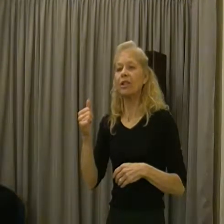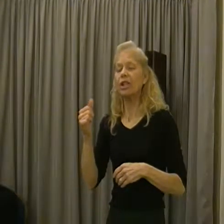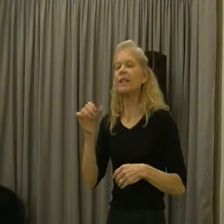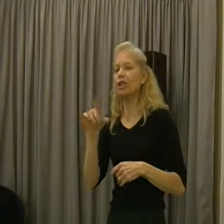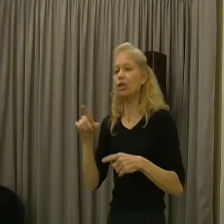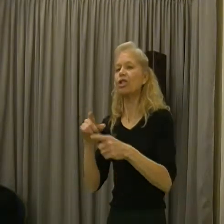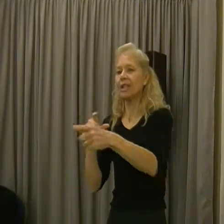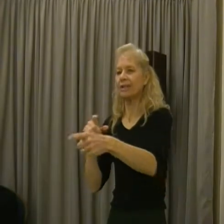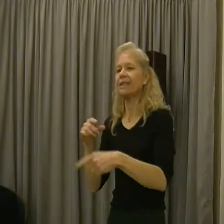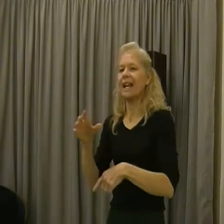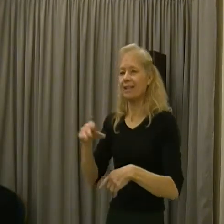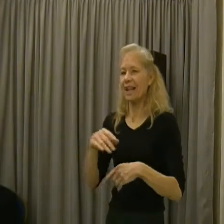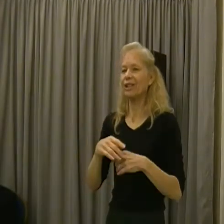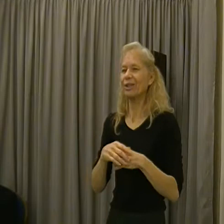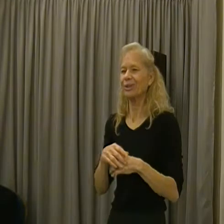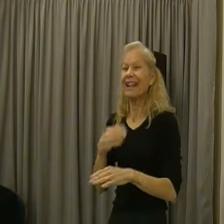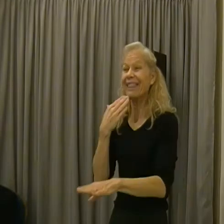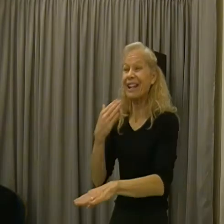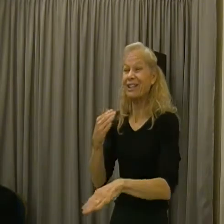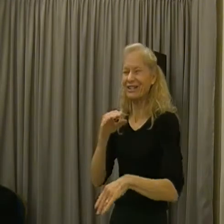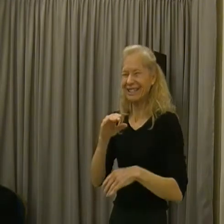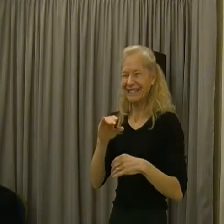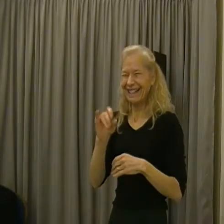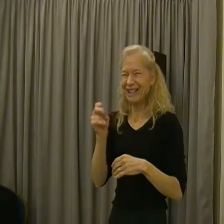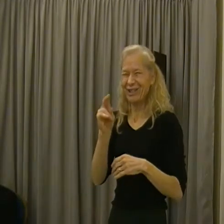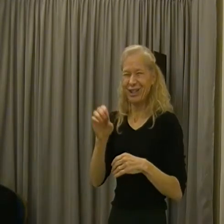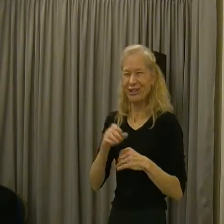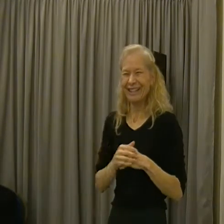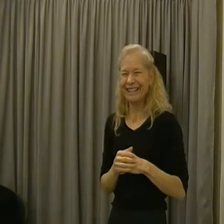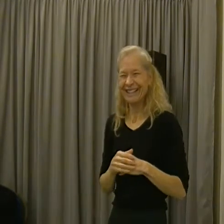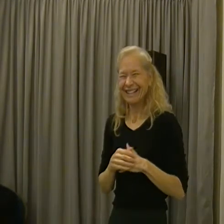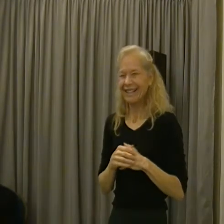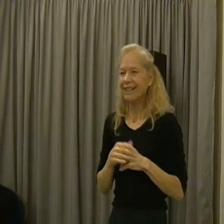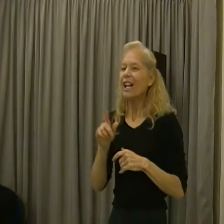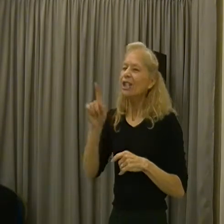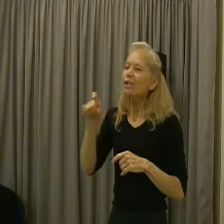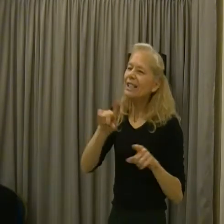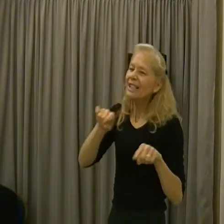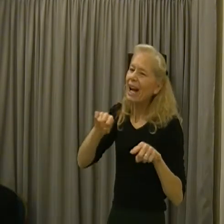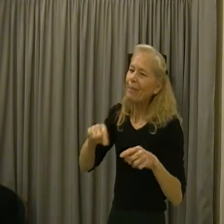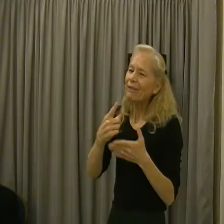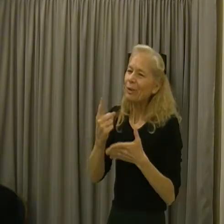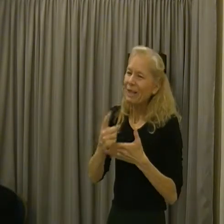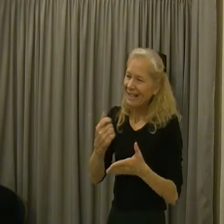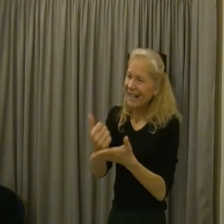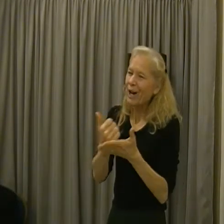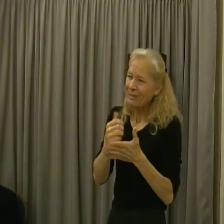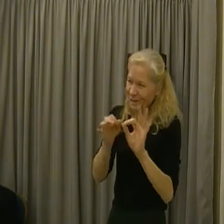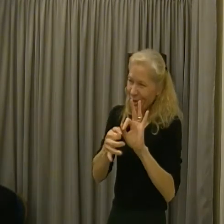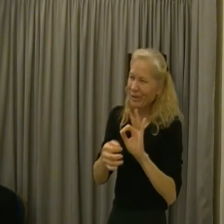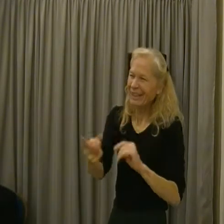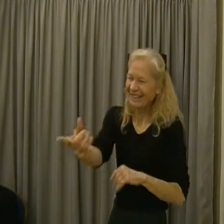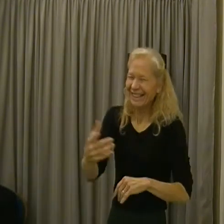She lives in Eugene. Yes, thank you. Yeah. Thank you. Thank you, June. You need to come every week and help me interpret.